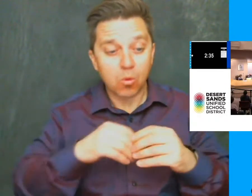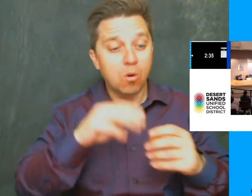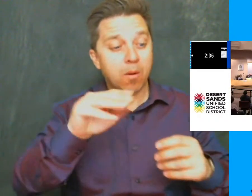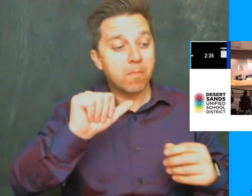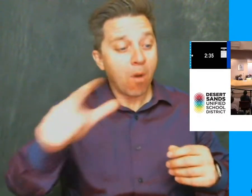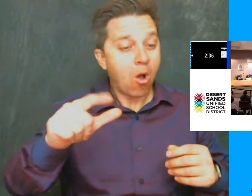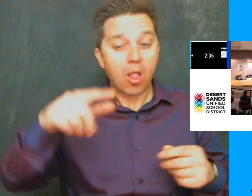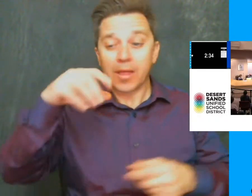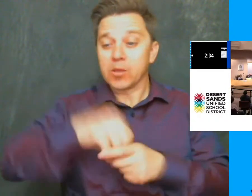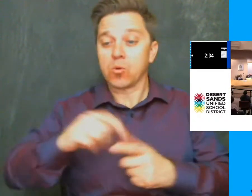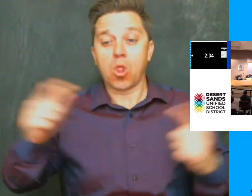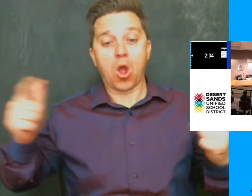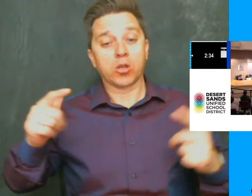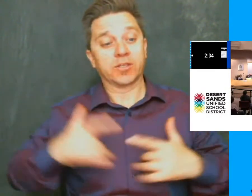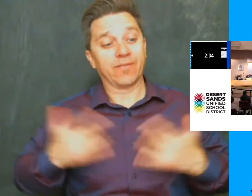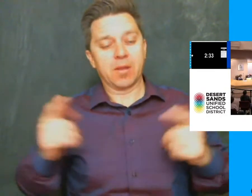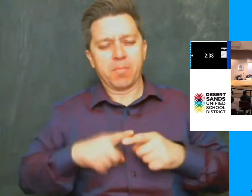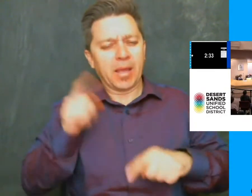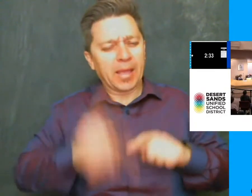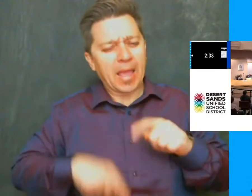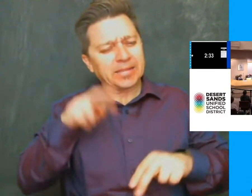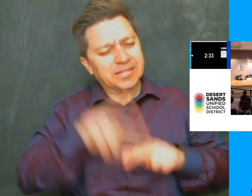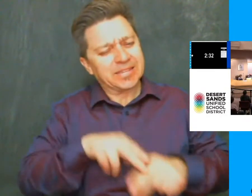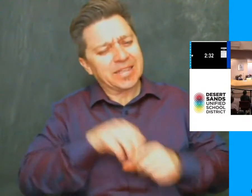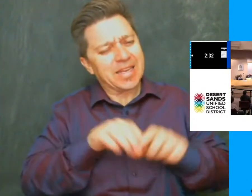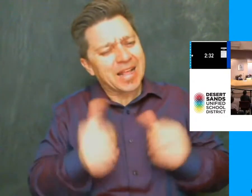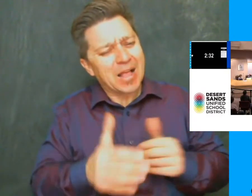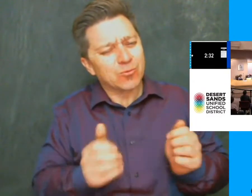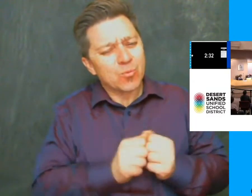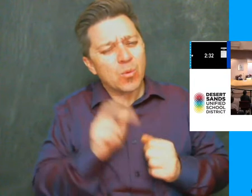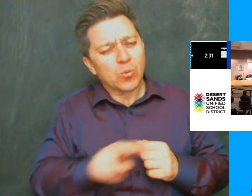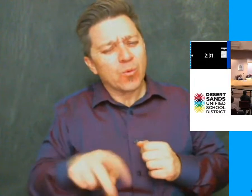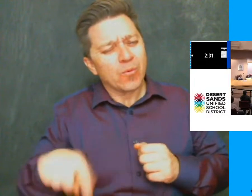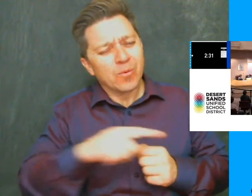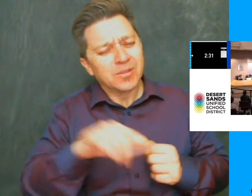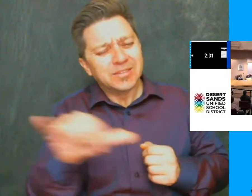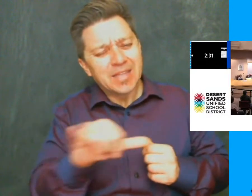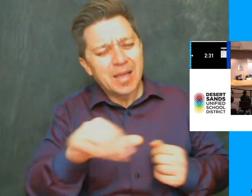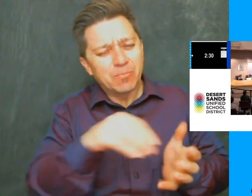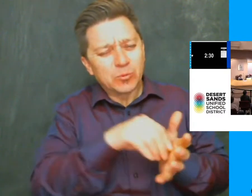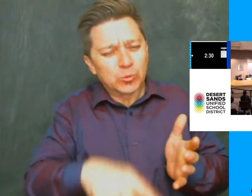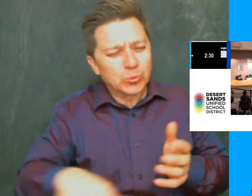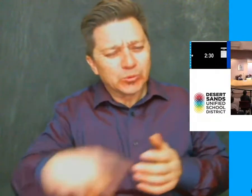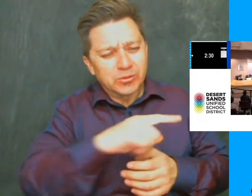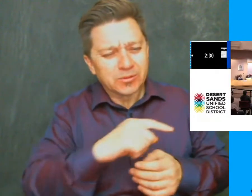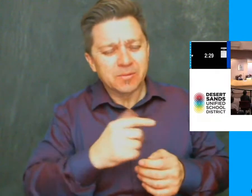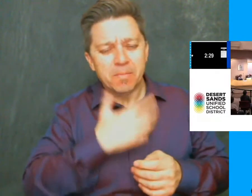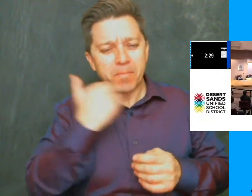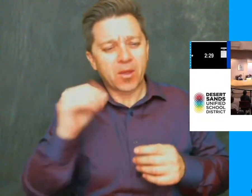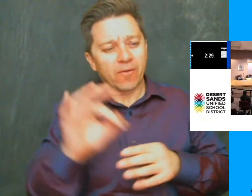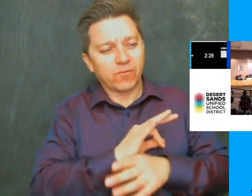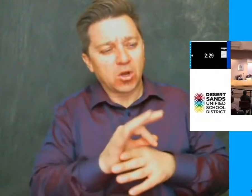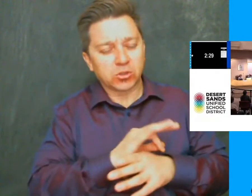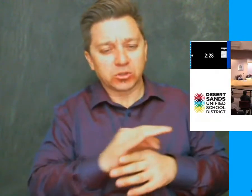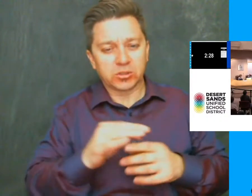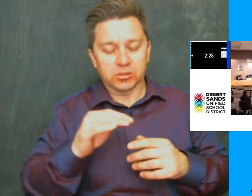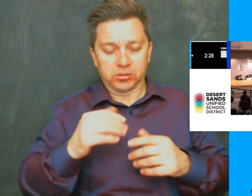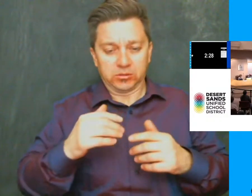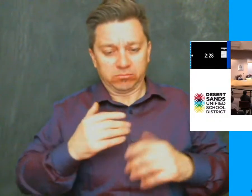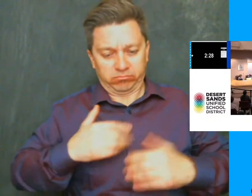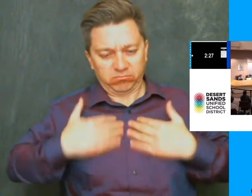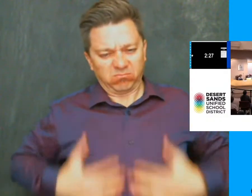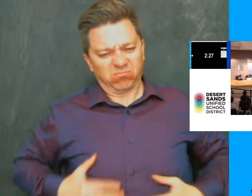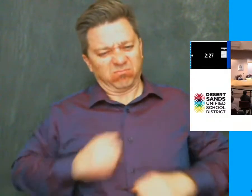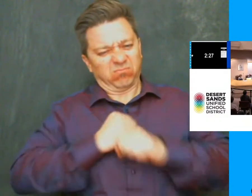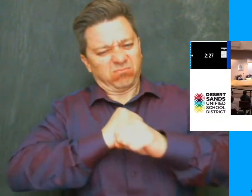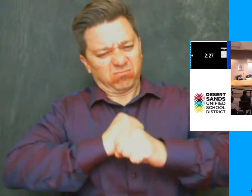no mask, but he can't sit in a classroom of 22 of his fellow classmates who have a better functioning working immune system than